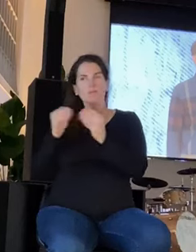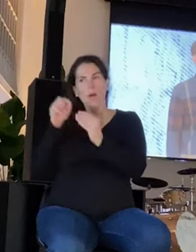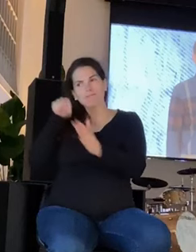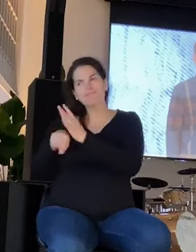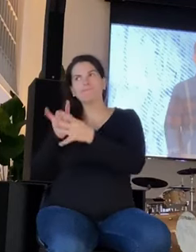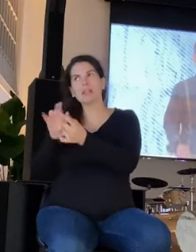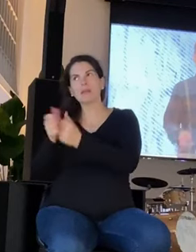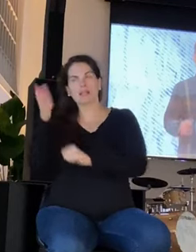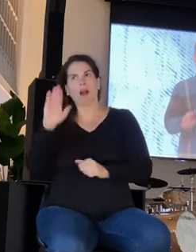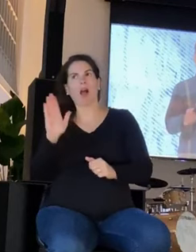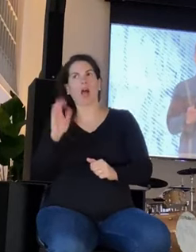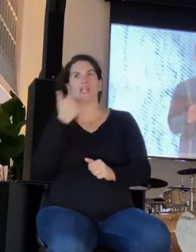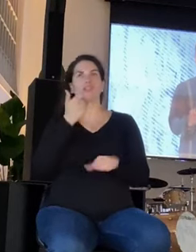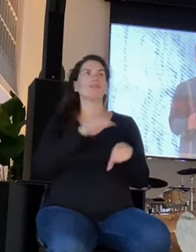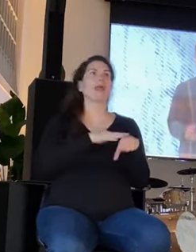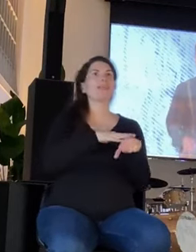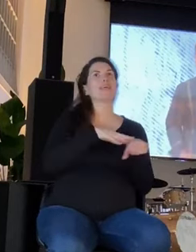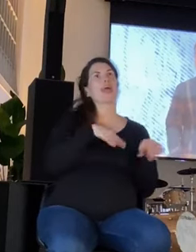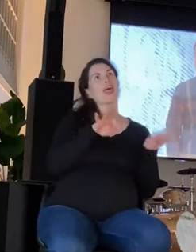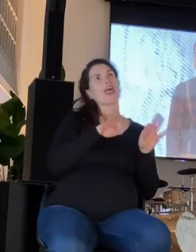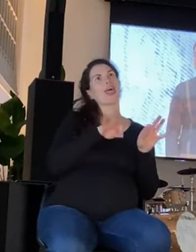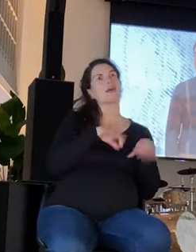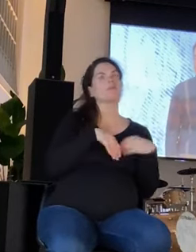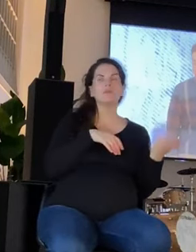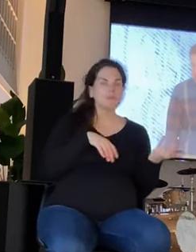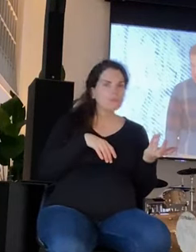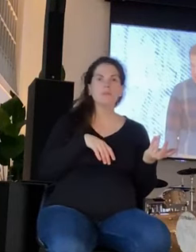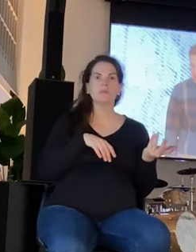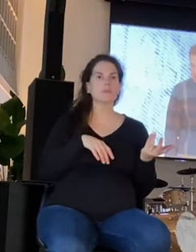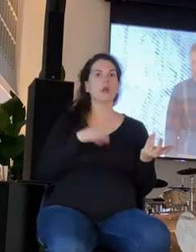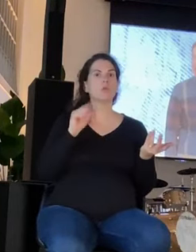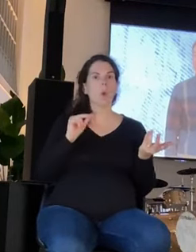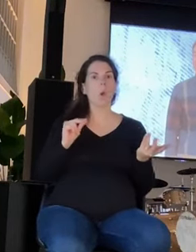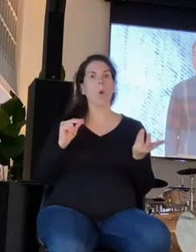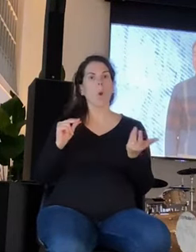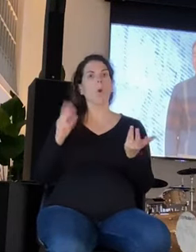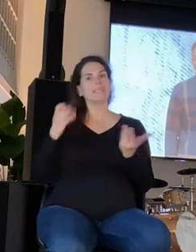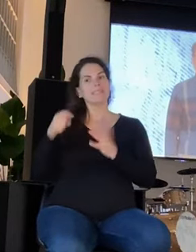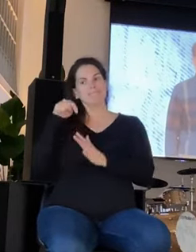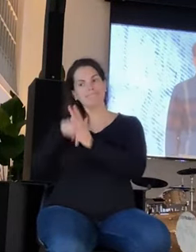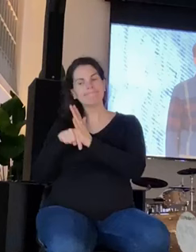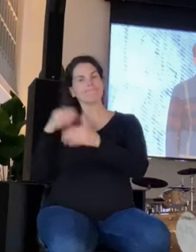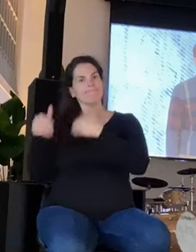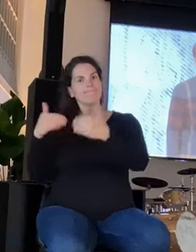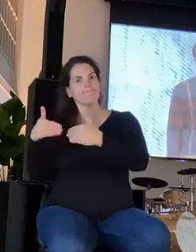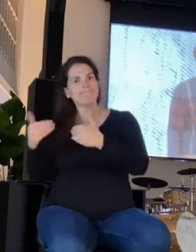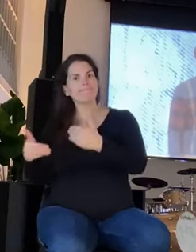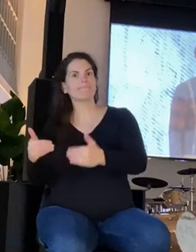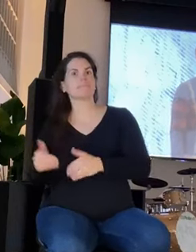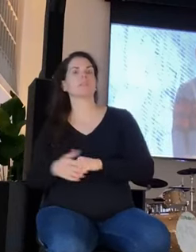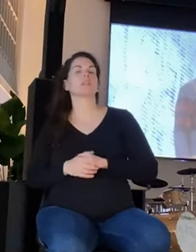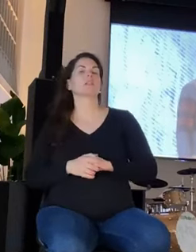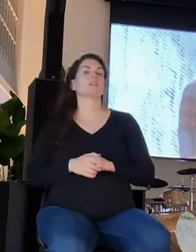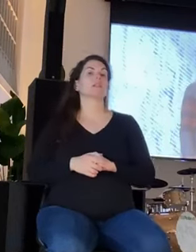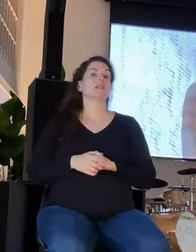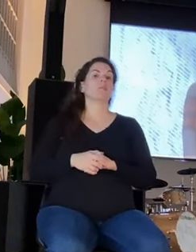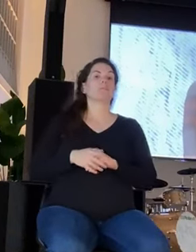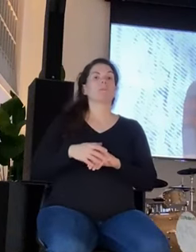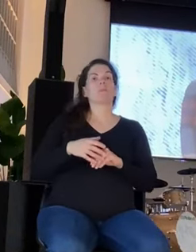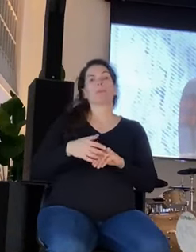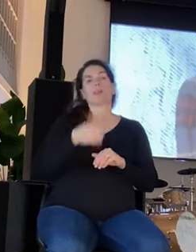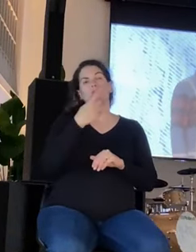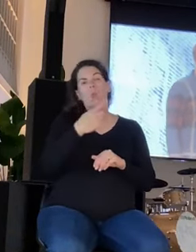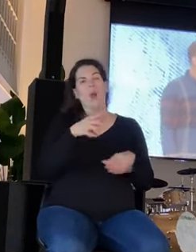to the Corinthians, he said, I had to feed you milk because you were immature. I should have been feeding you